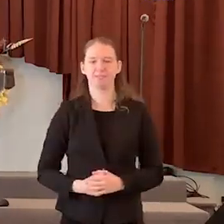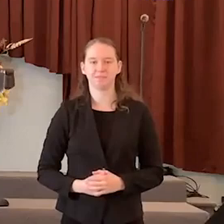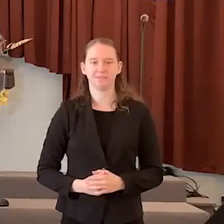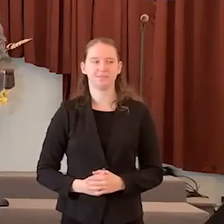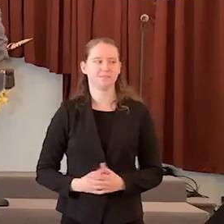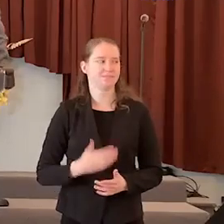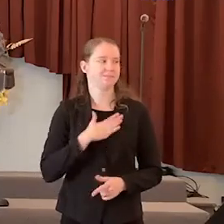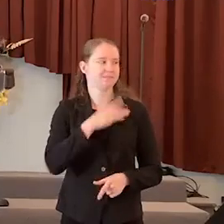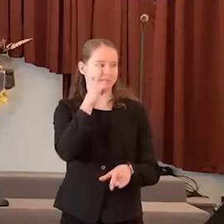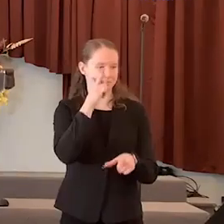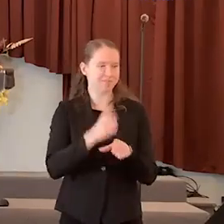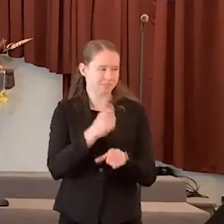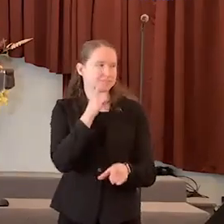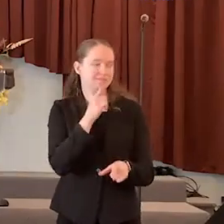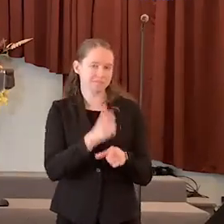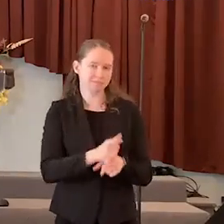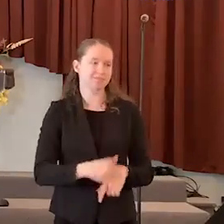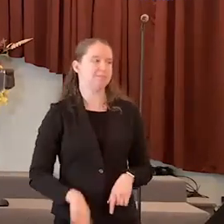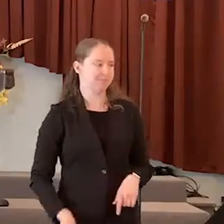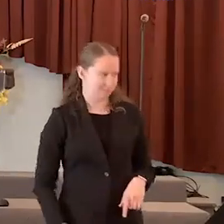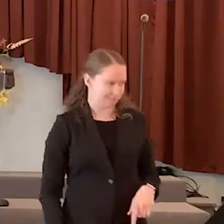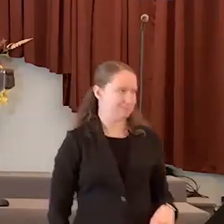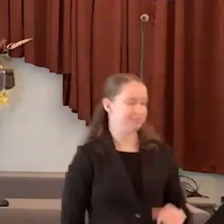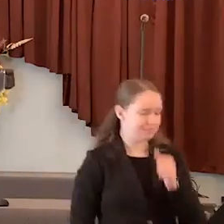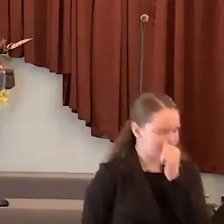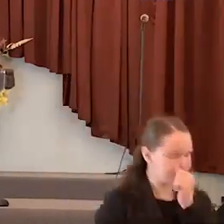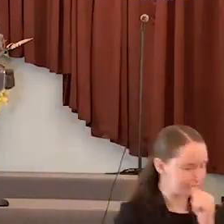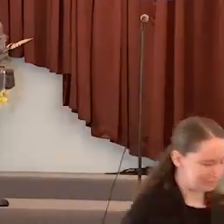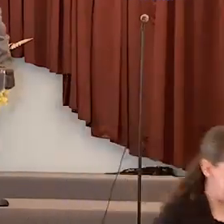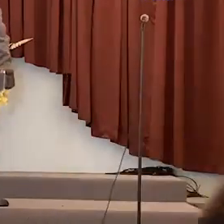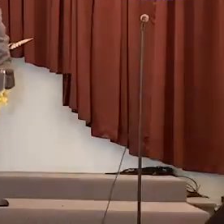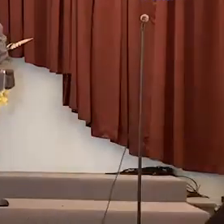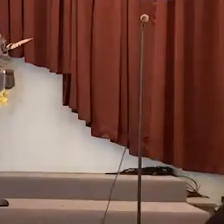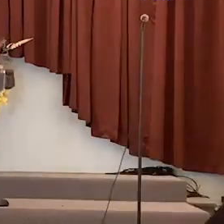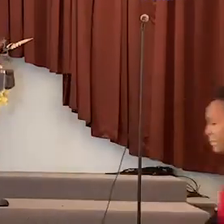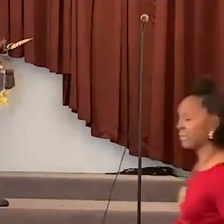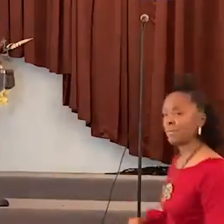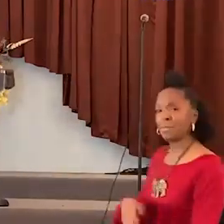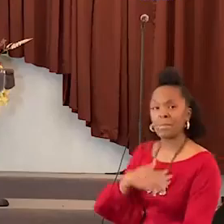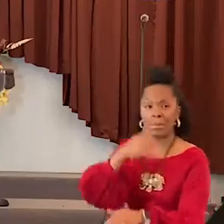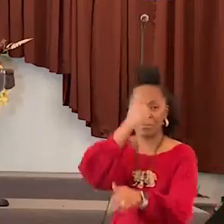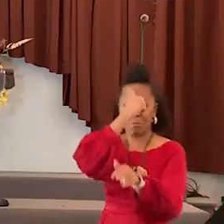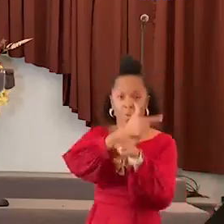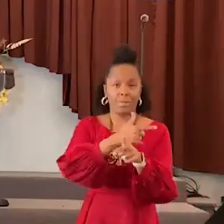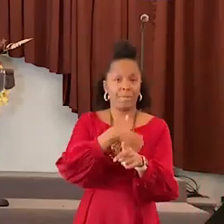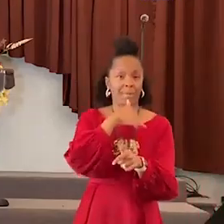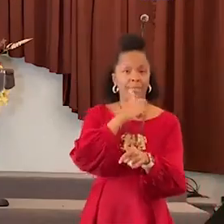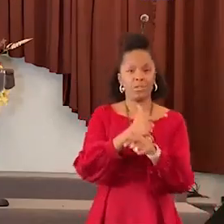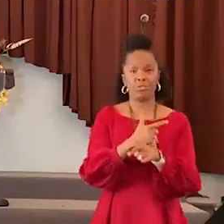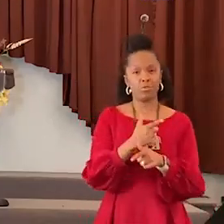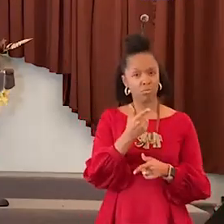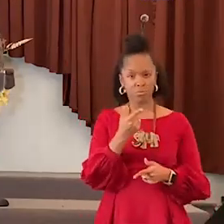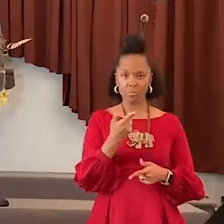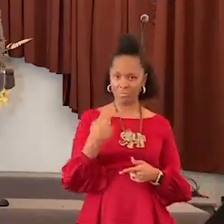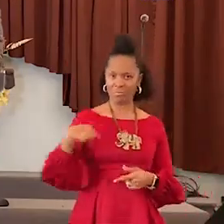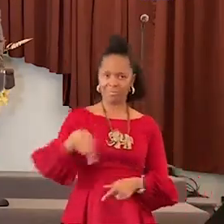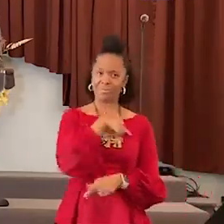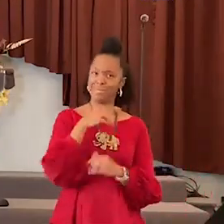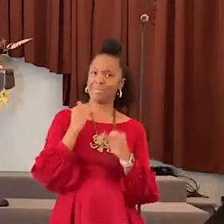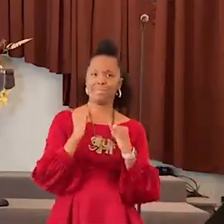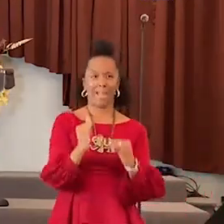My brothers and my sisters, you and I were like this innocent young little girl, was given special gifts, was